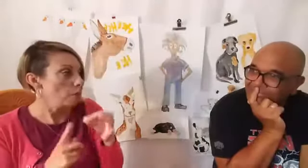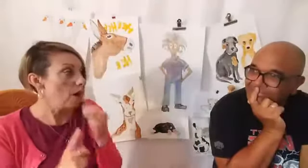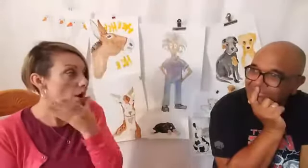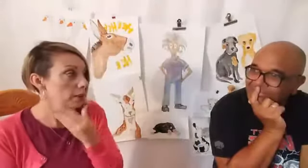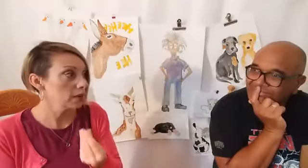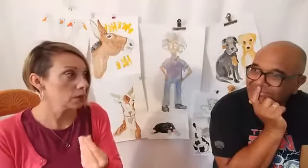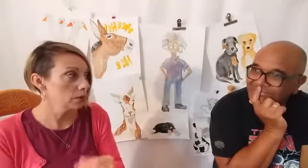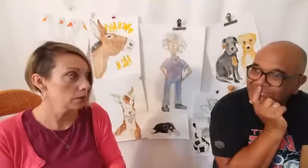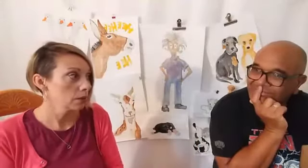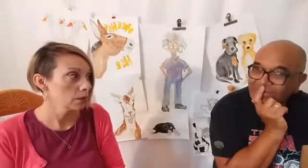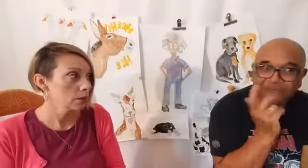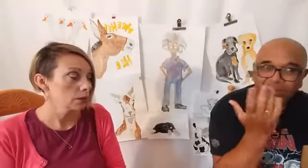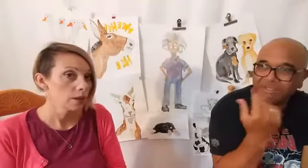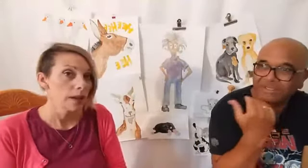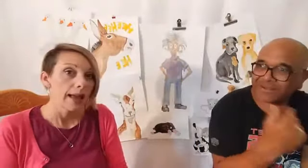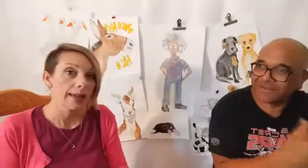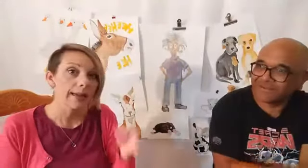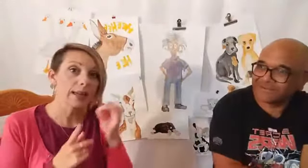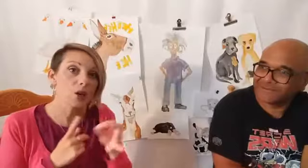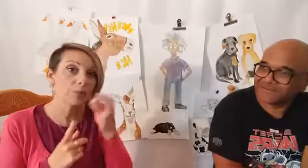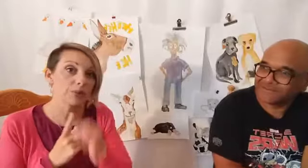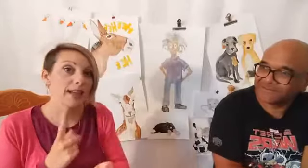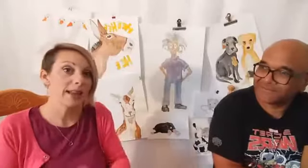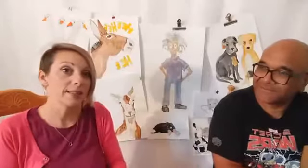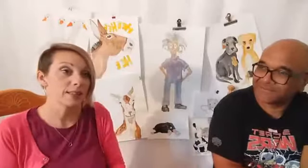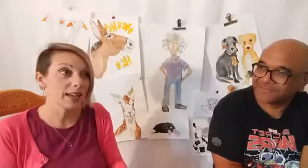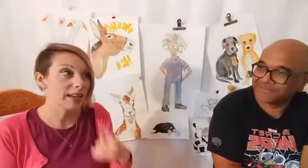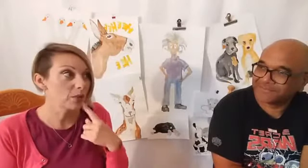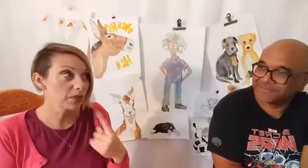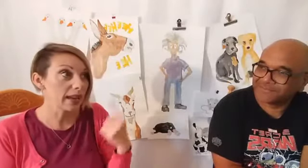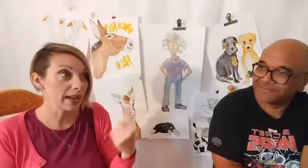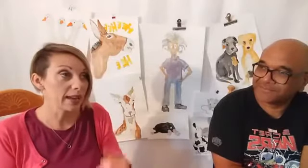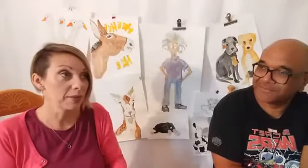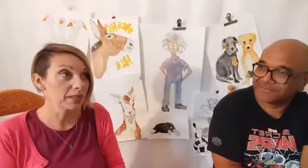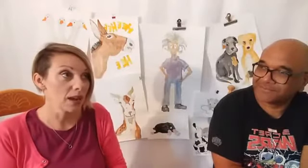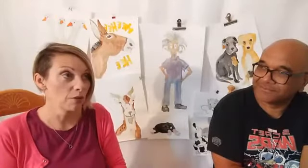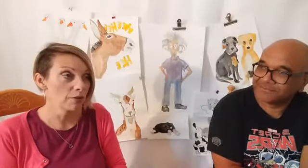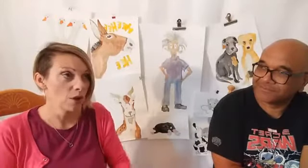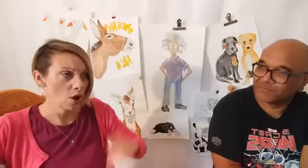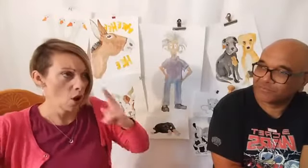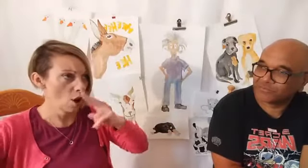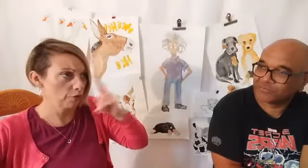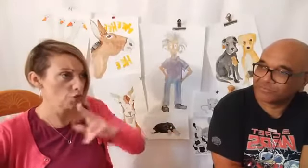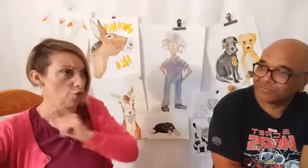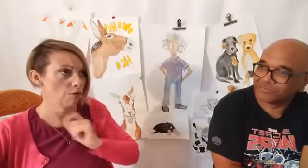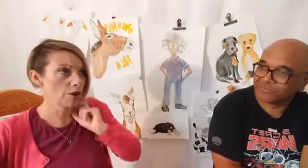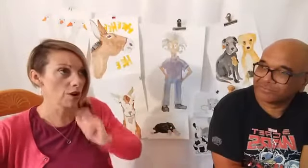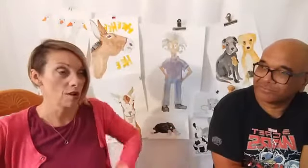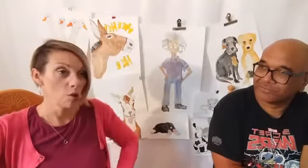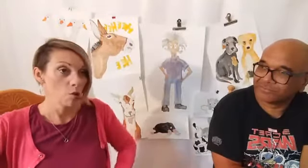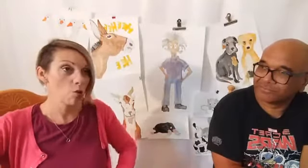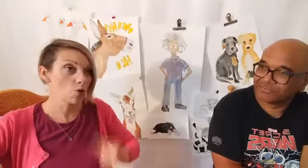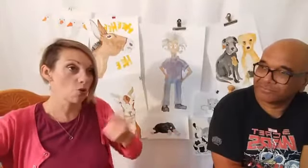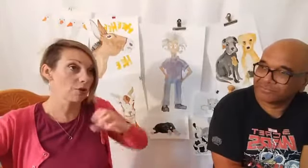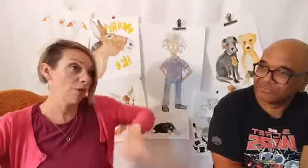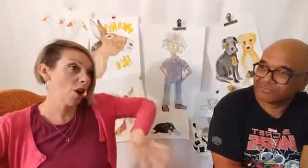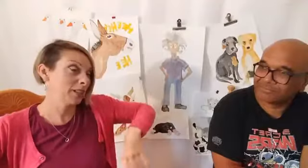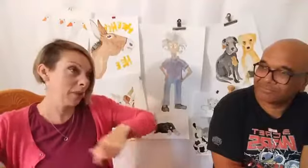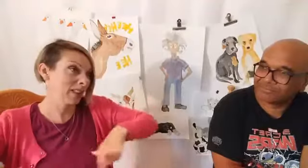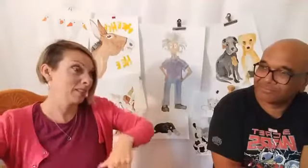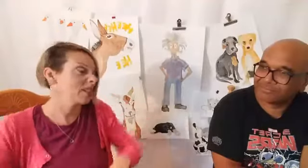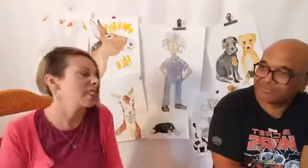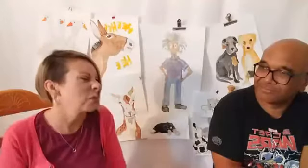What, Pyweasel? Yeah, what would you do? He could pretend that he was saying it himself. Afternoon, vicar. Oh, who's a